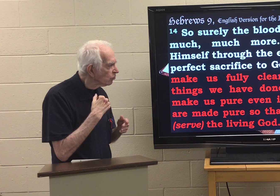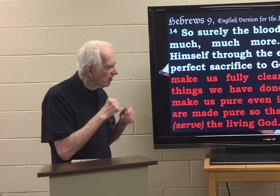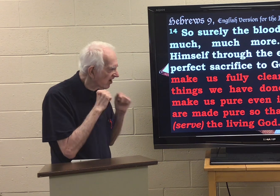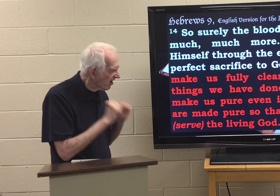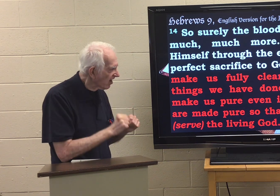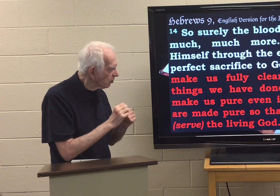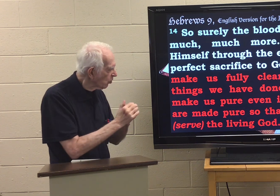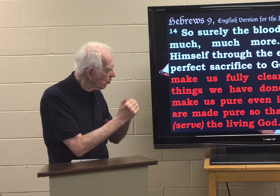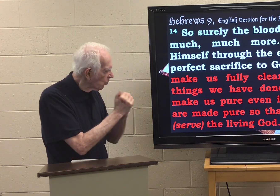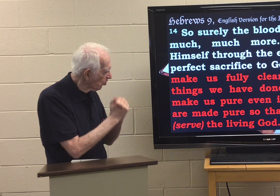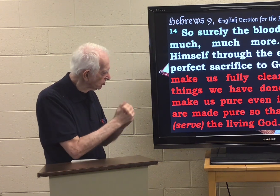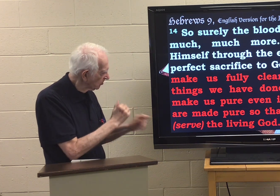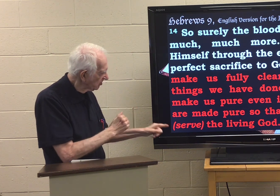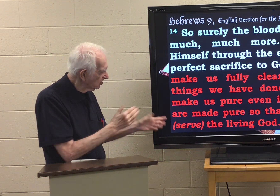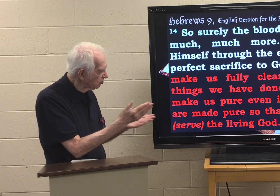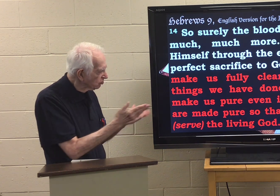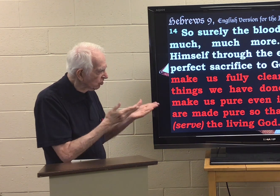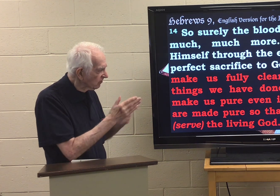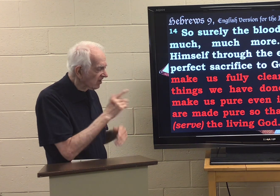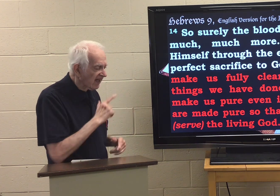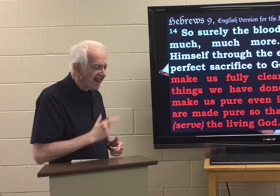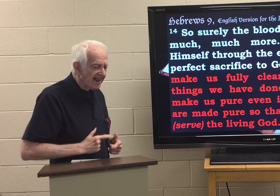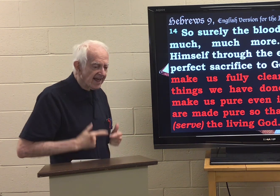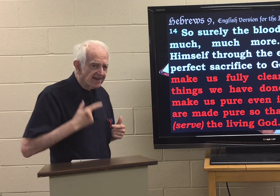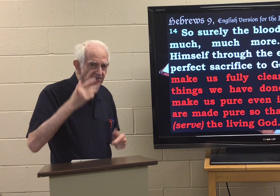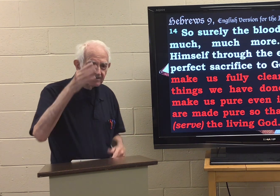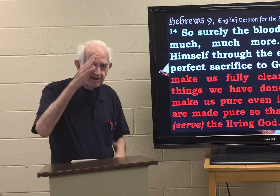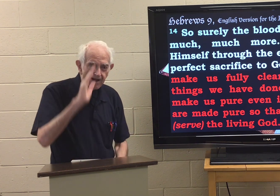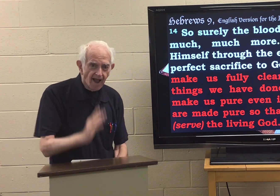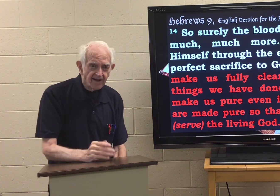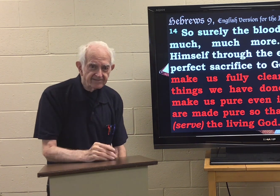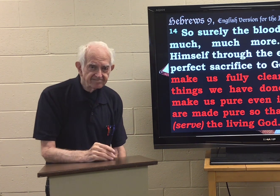so that we can worship or serve the living God.